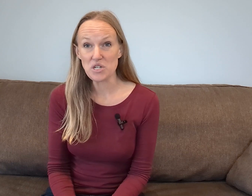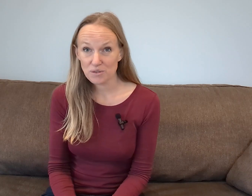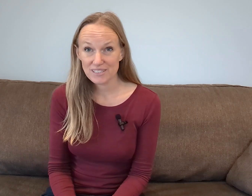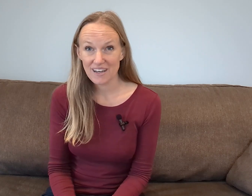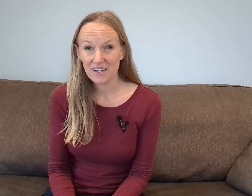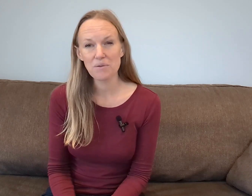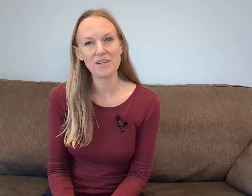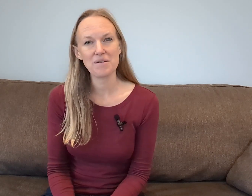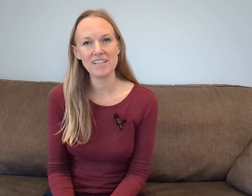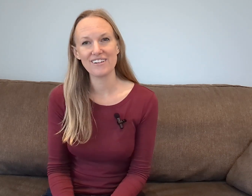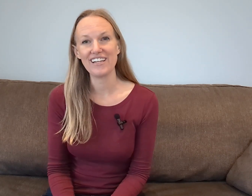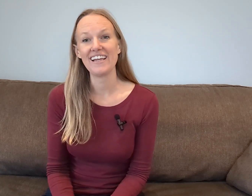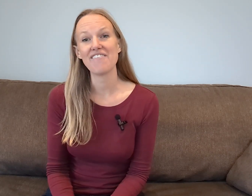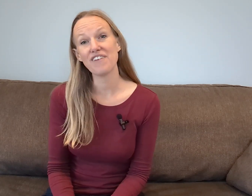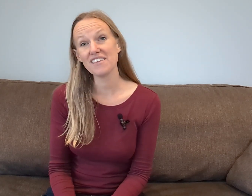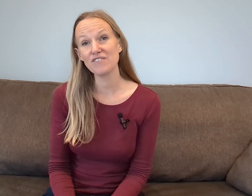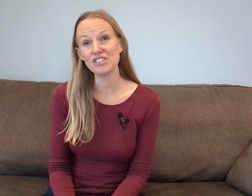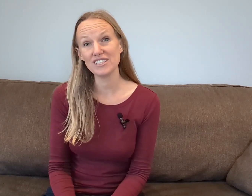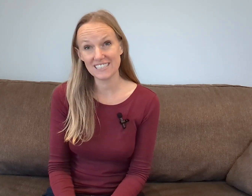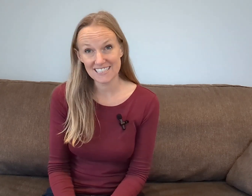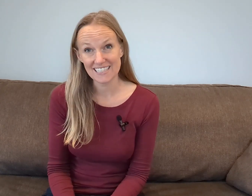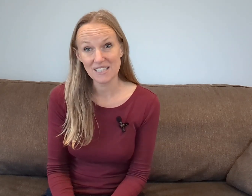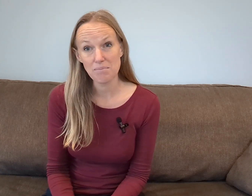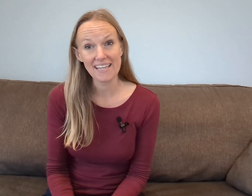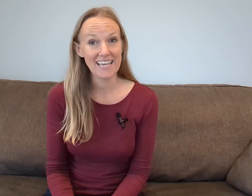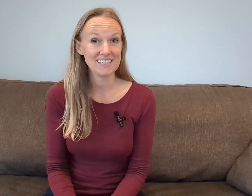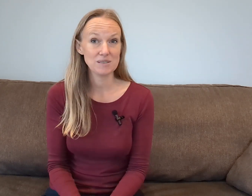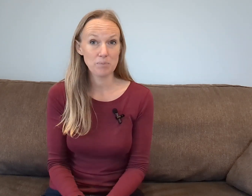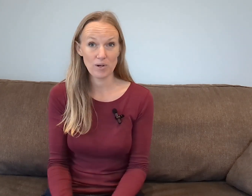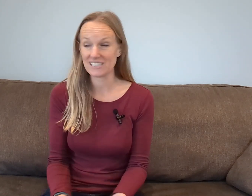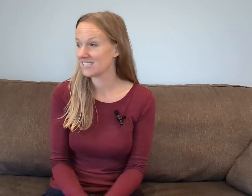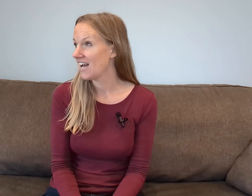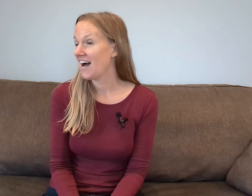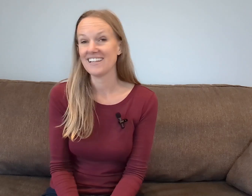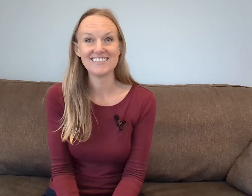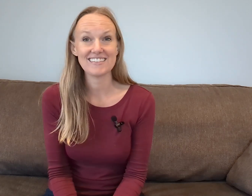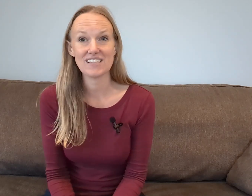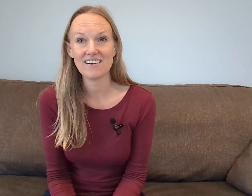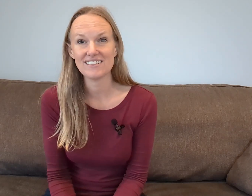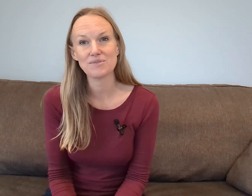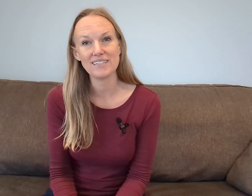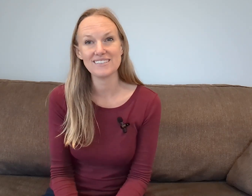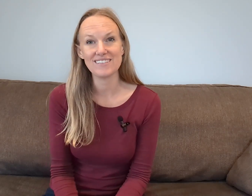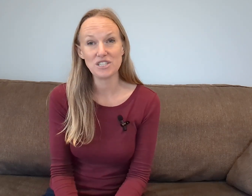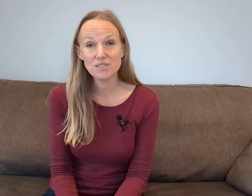new song. We're going to be learning Faithful Still by Kings Porch. This is a song that's relatively new to